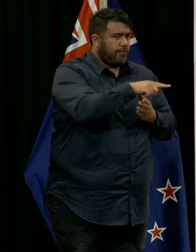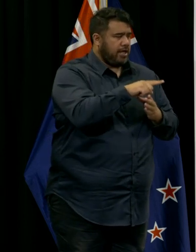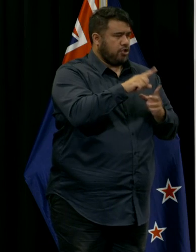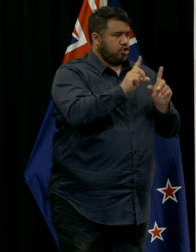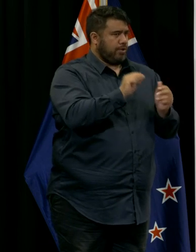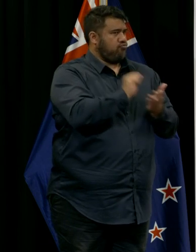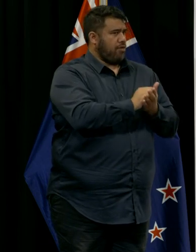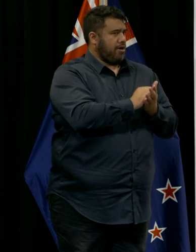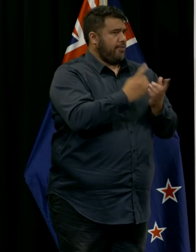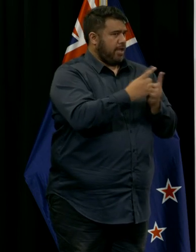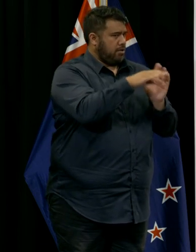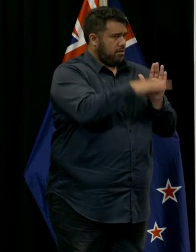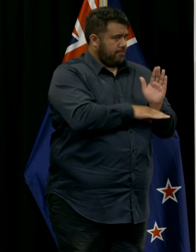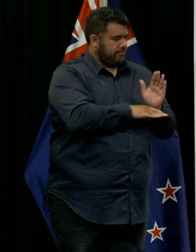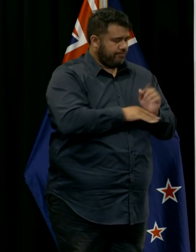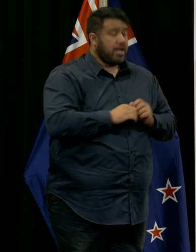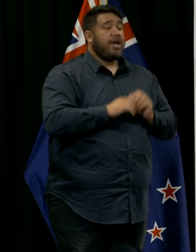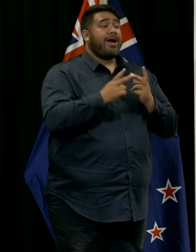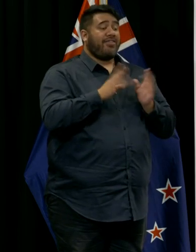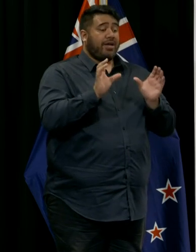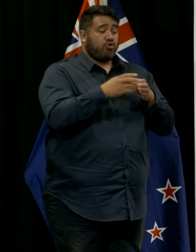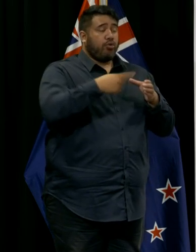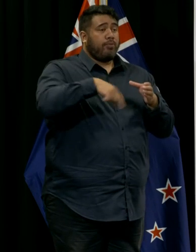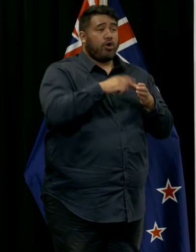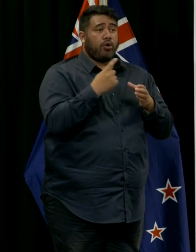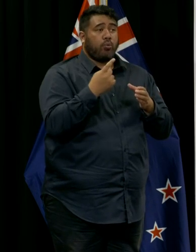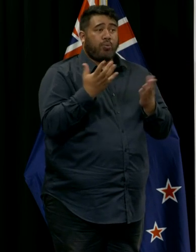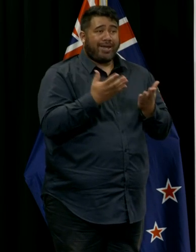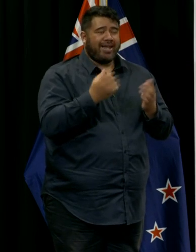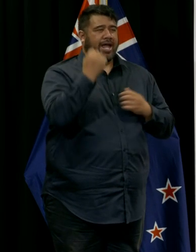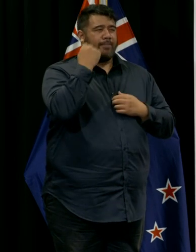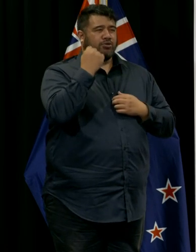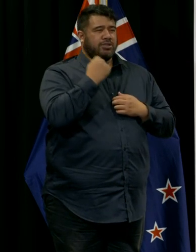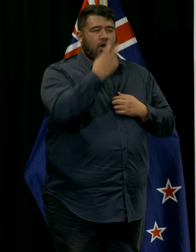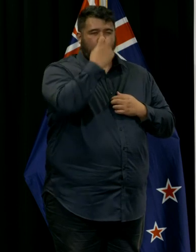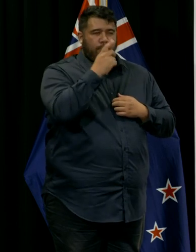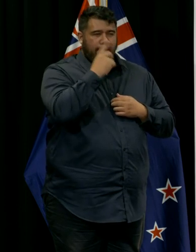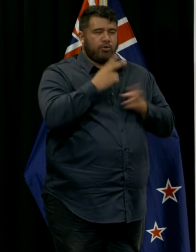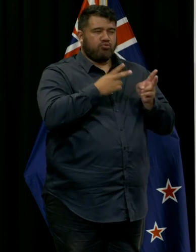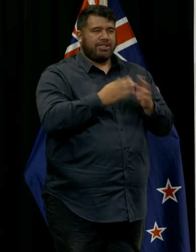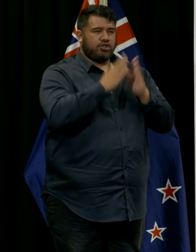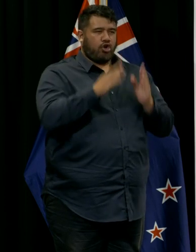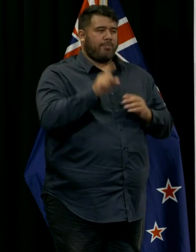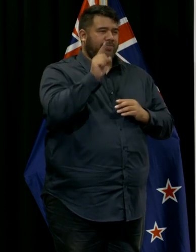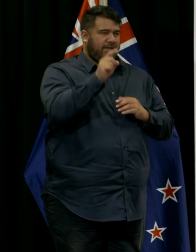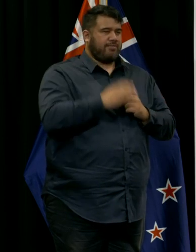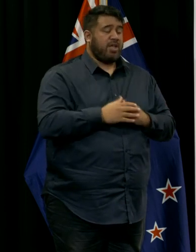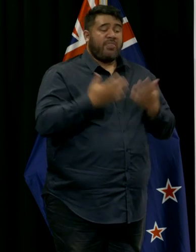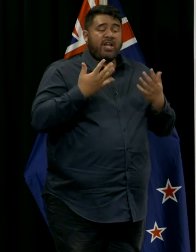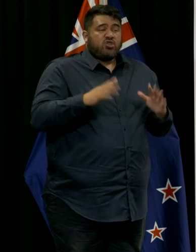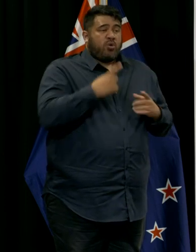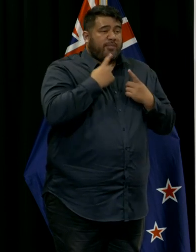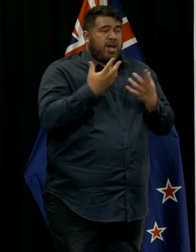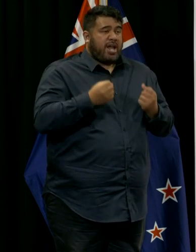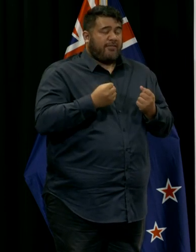and also a rest home in Hamilton. I don't have any further details about those clusters, but we will be providing information on them on